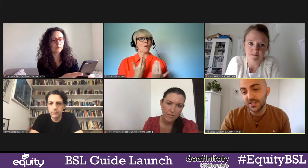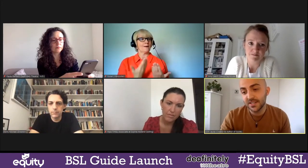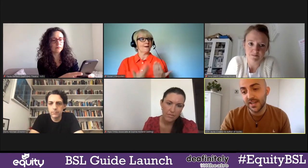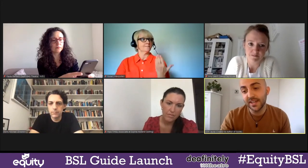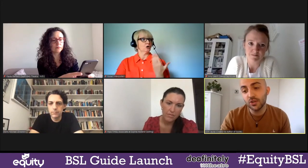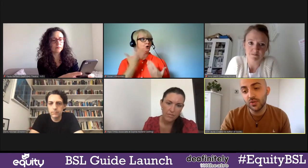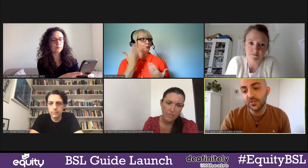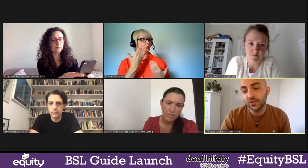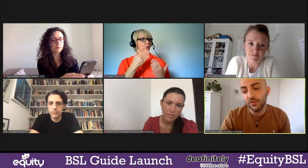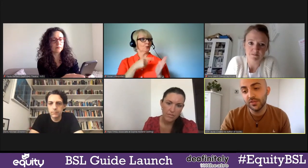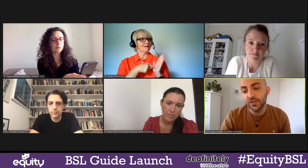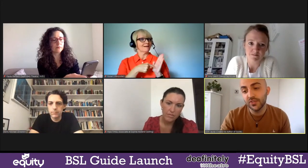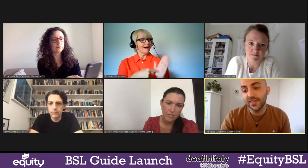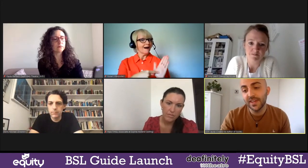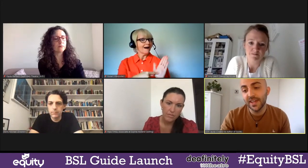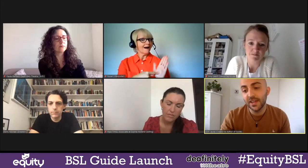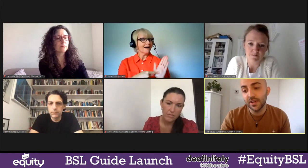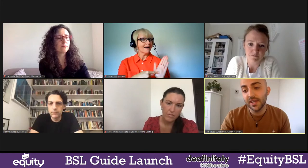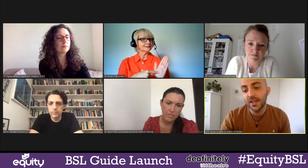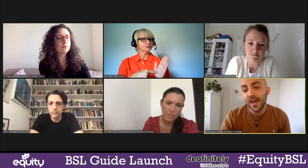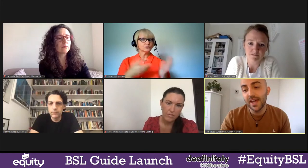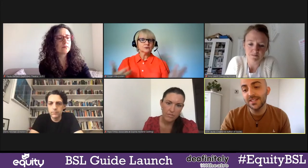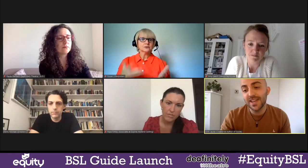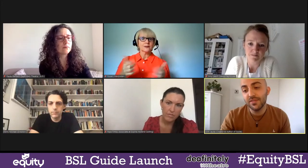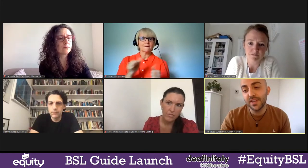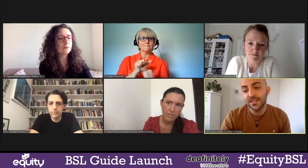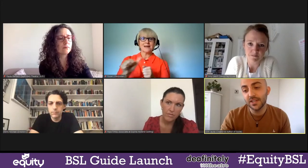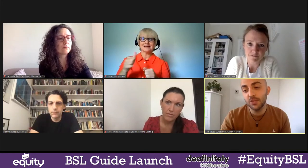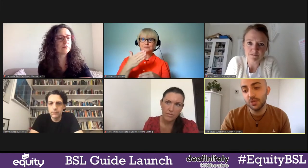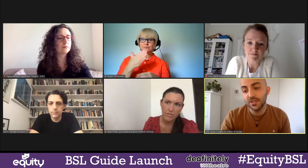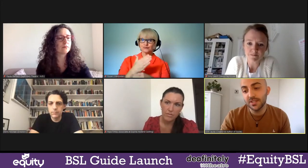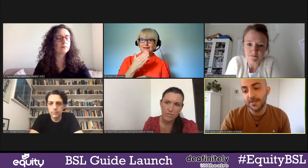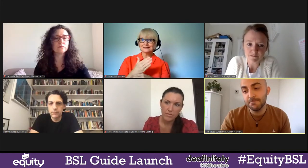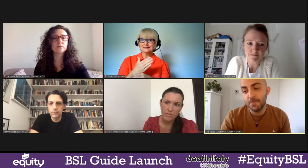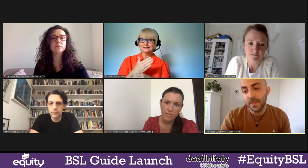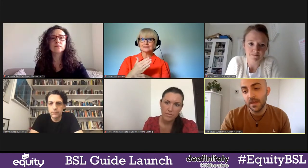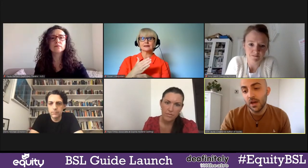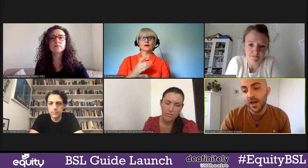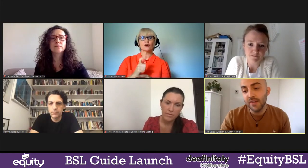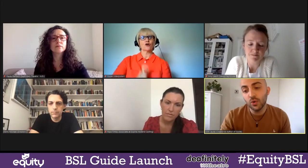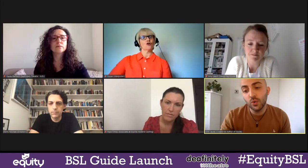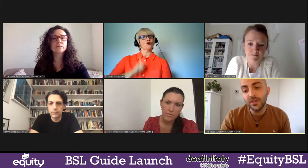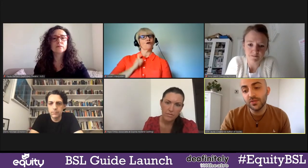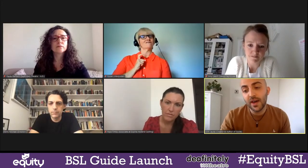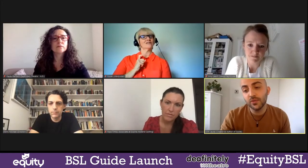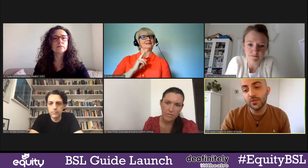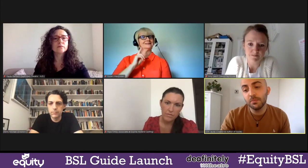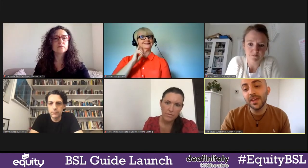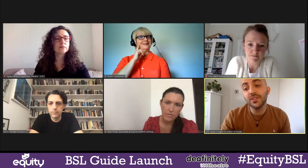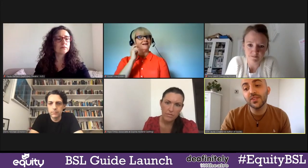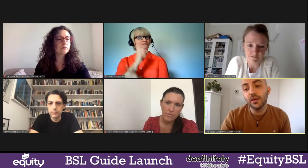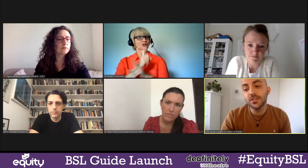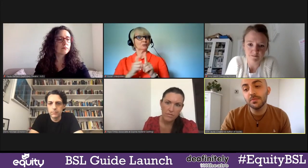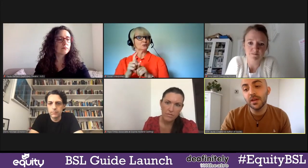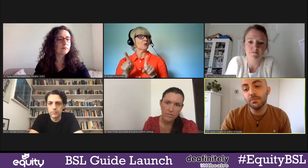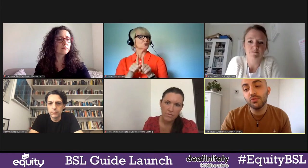and increase confidence in the hearing and deaf theatre community. I have always found BSL to be a